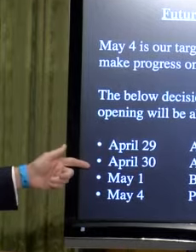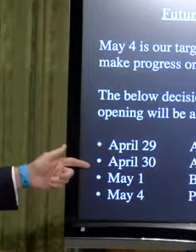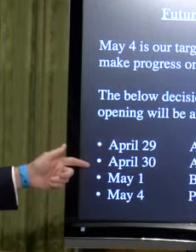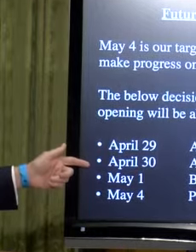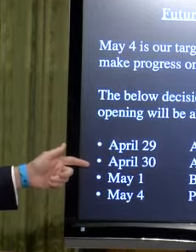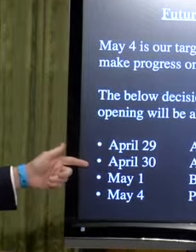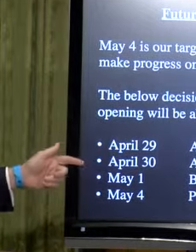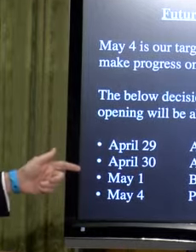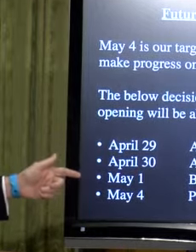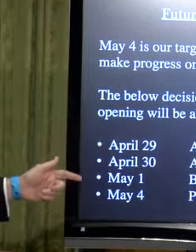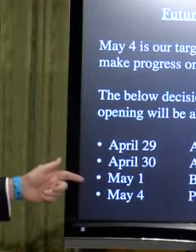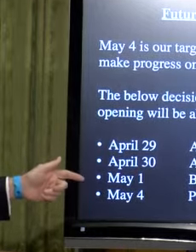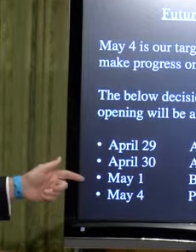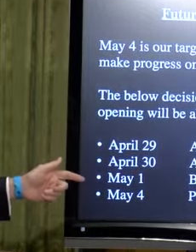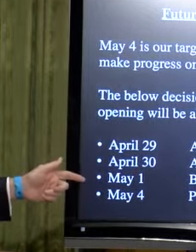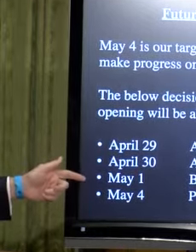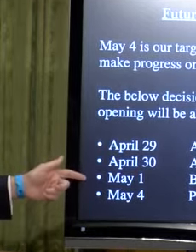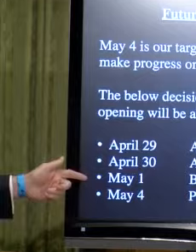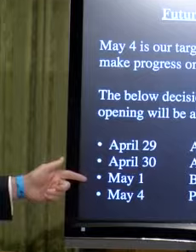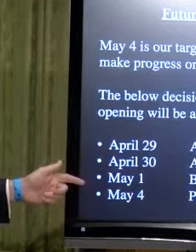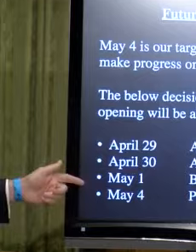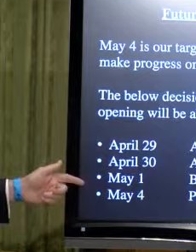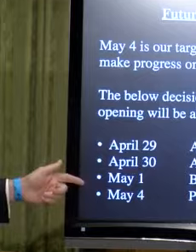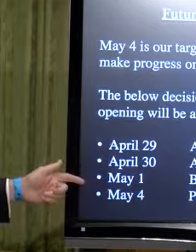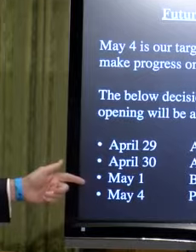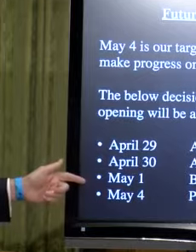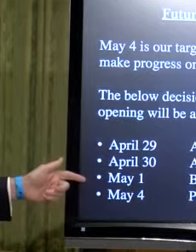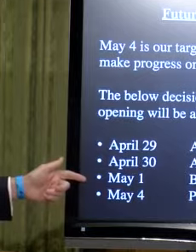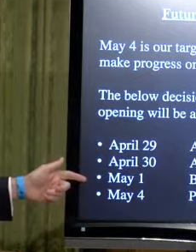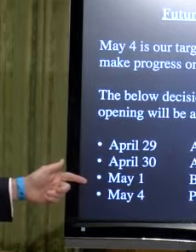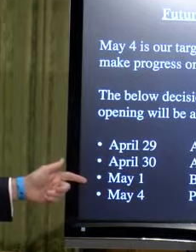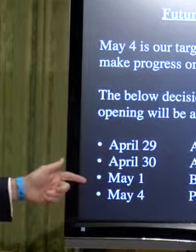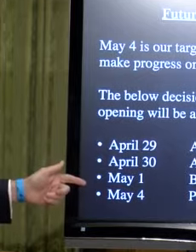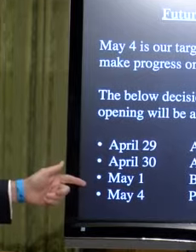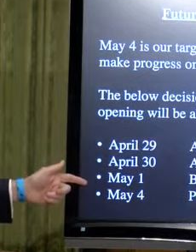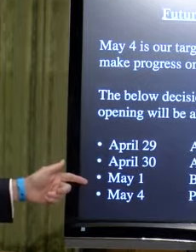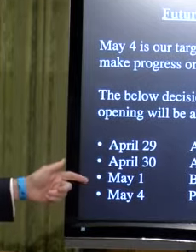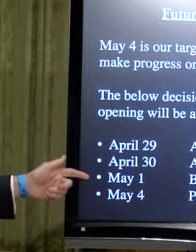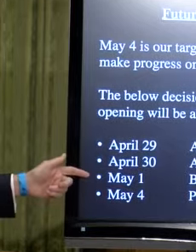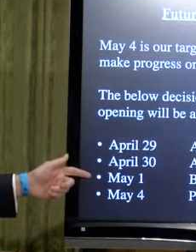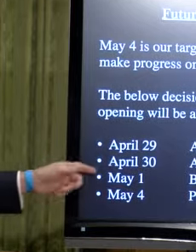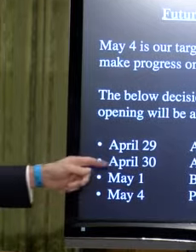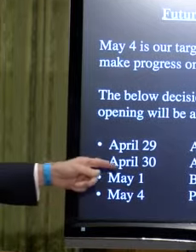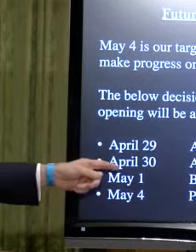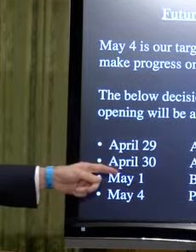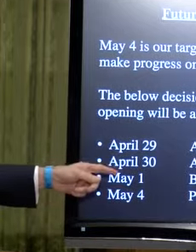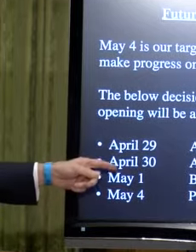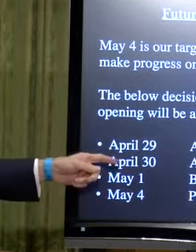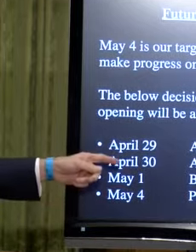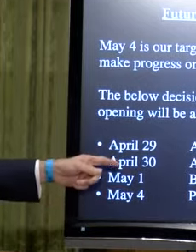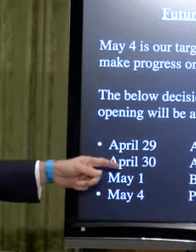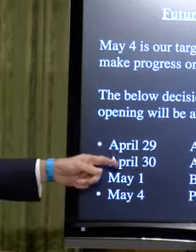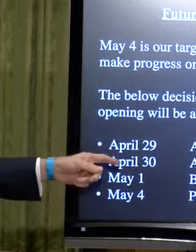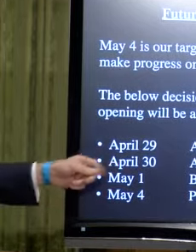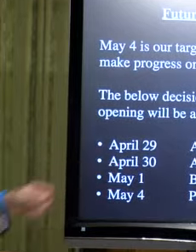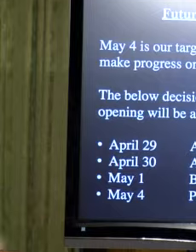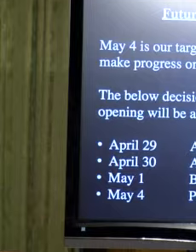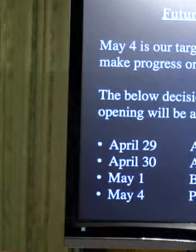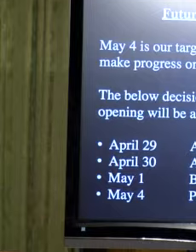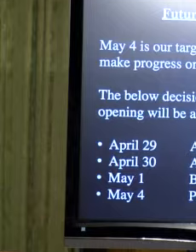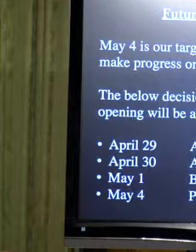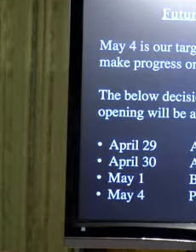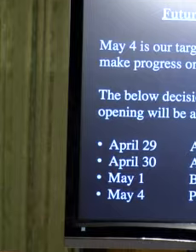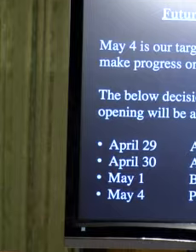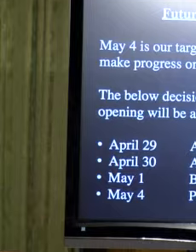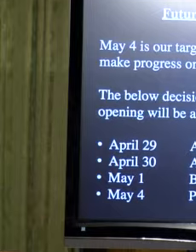here in Arkansas. May 1, we'll have an announcement, a decision point in reference to beauty and